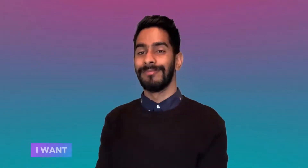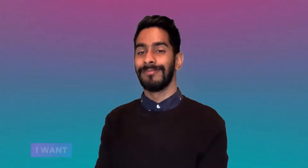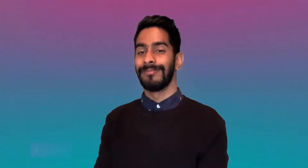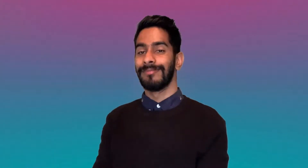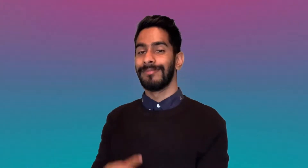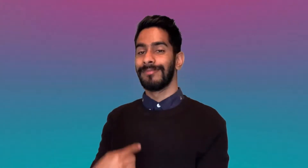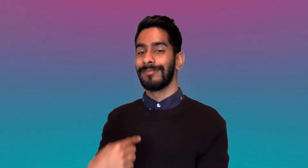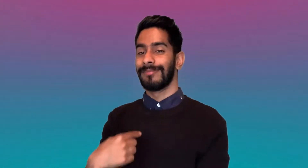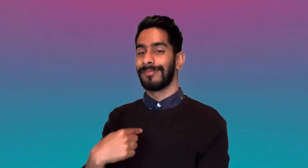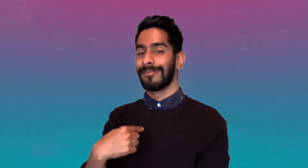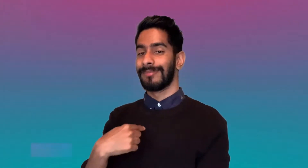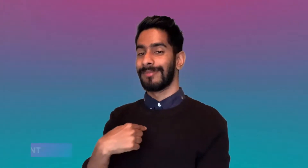I want.